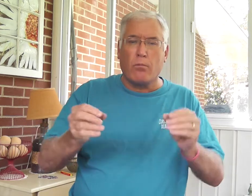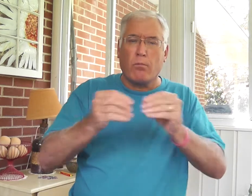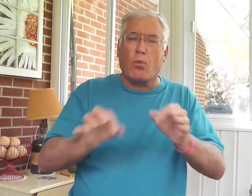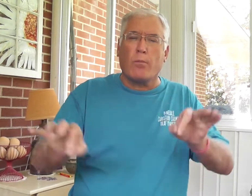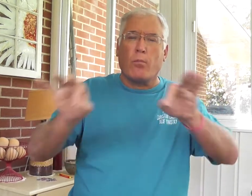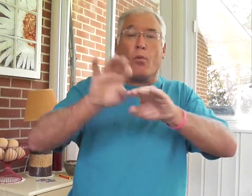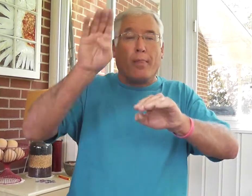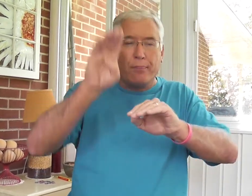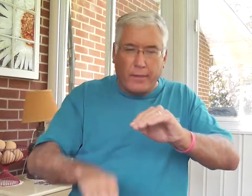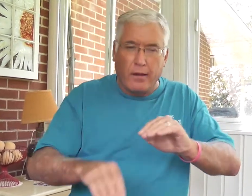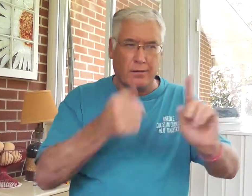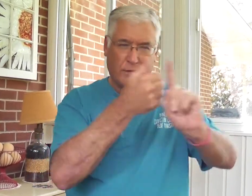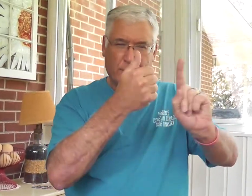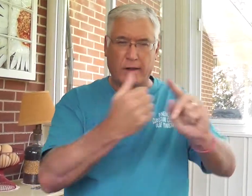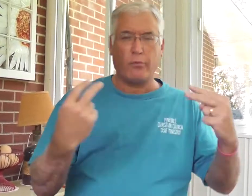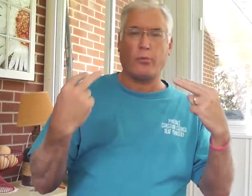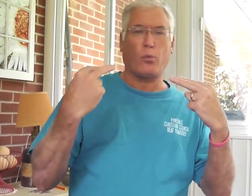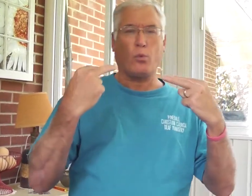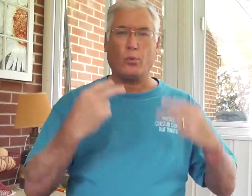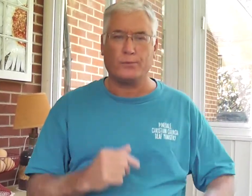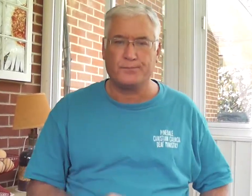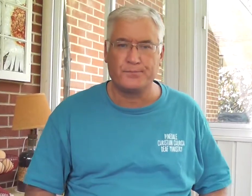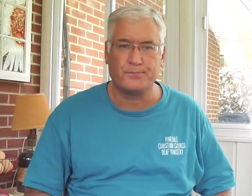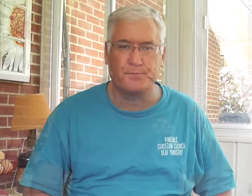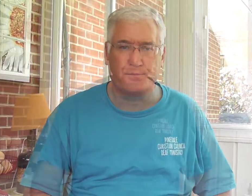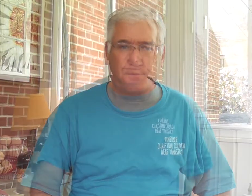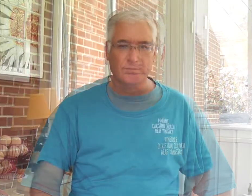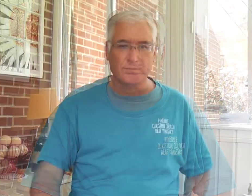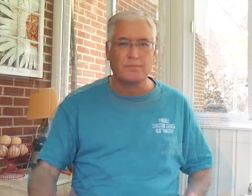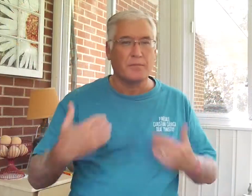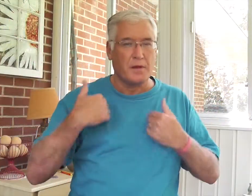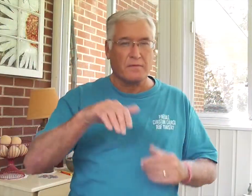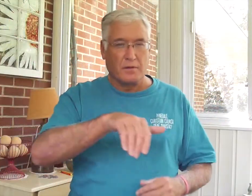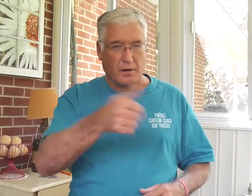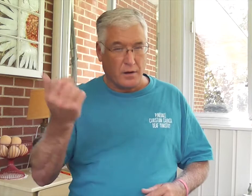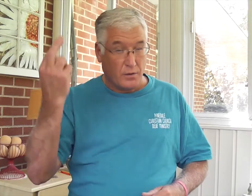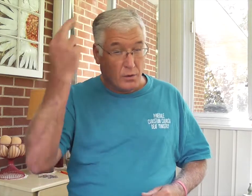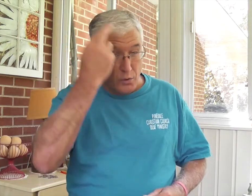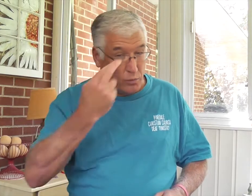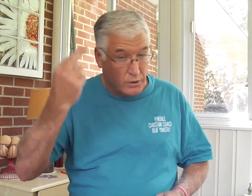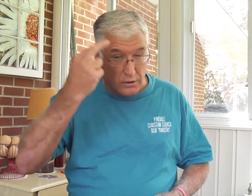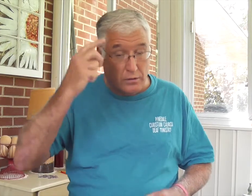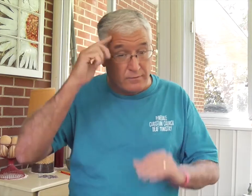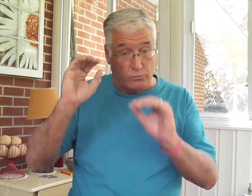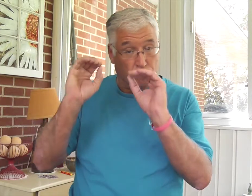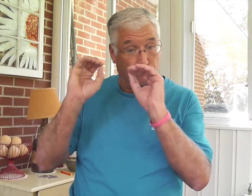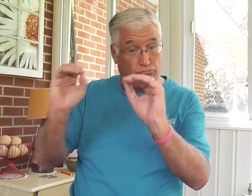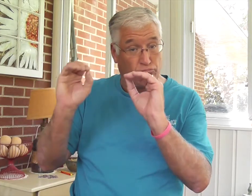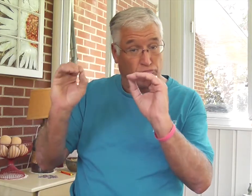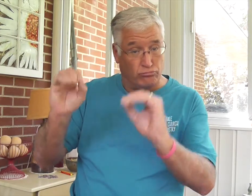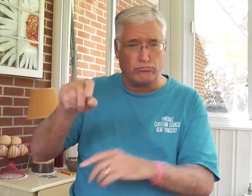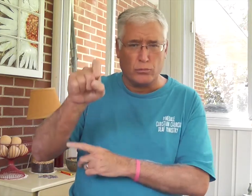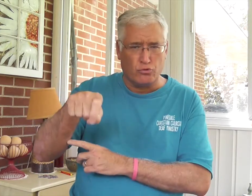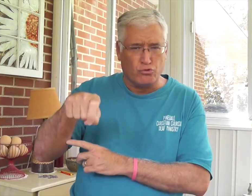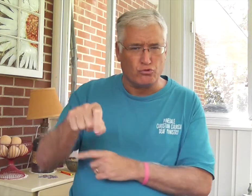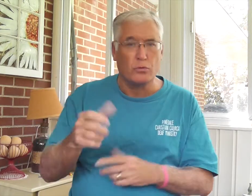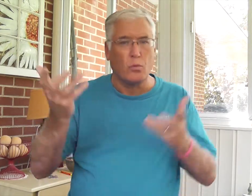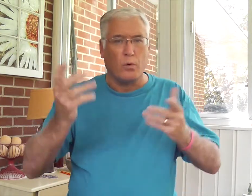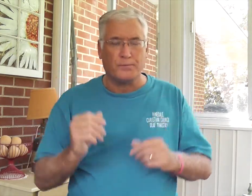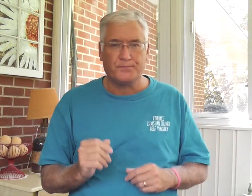word, the truth, the gospel, and not for people to look up to them. Is there another reason for teaching